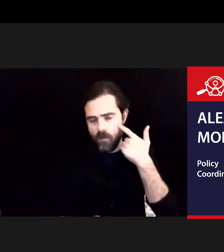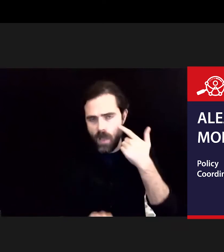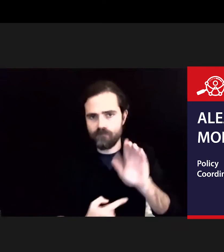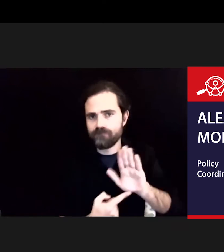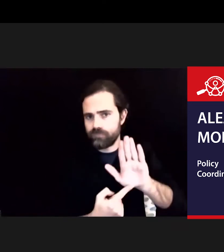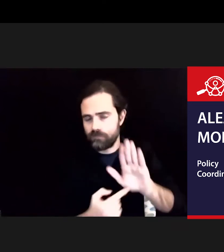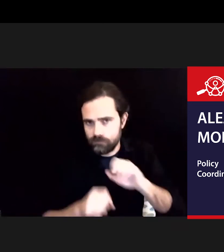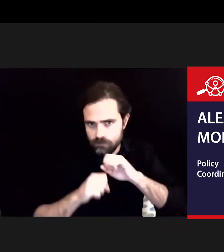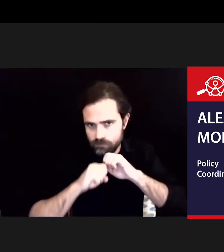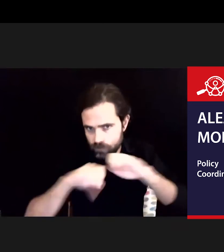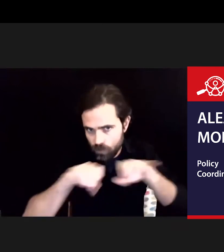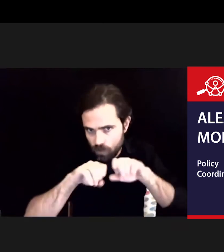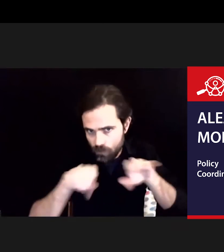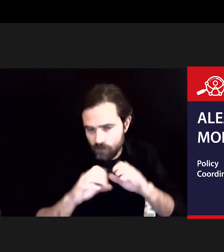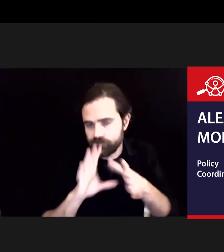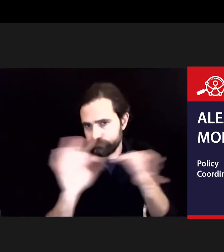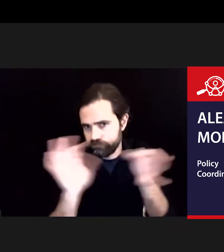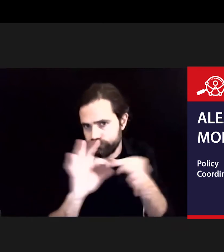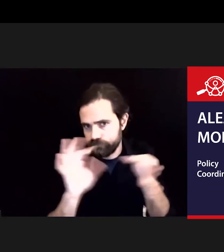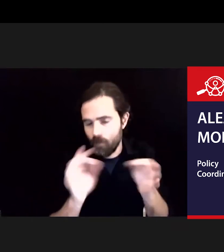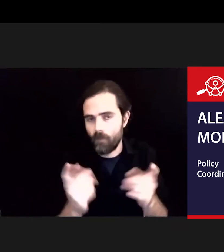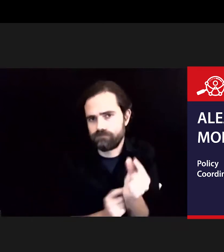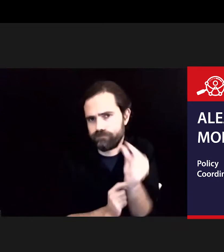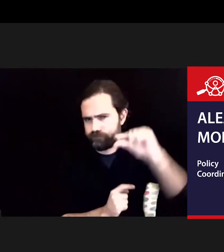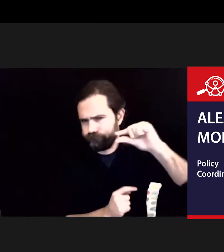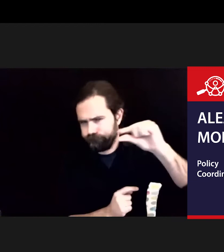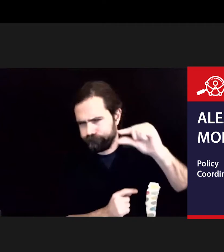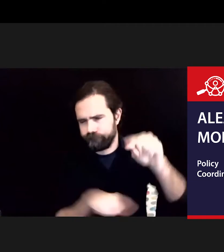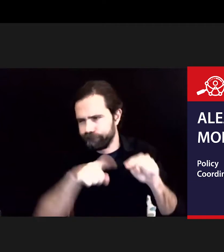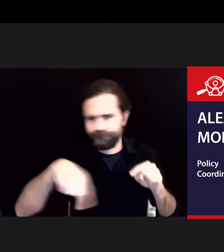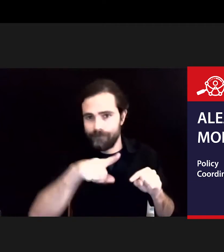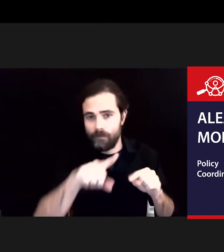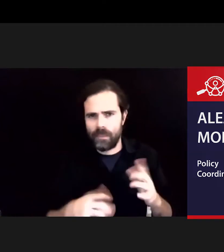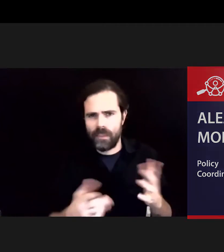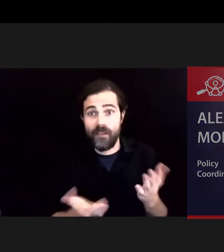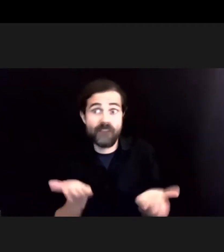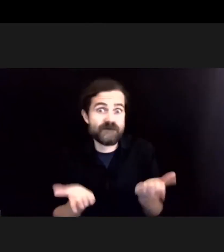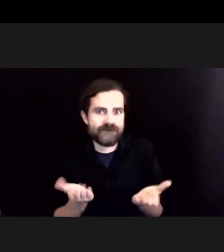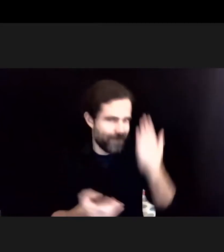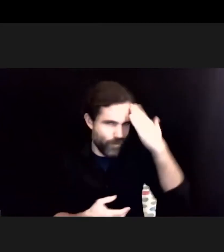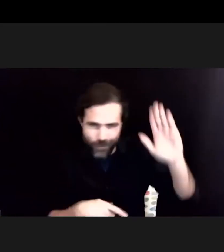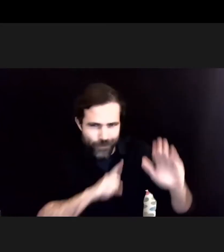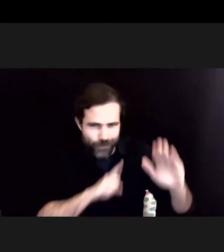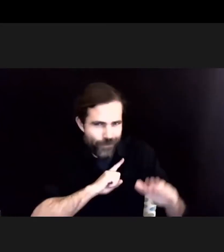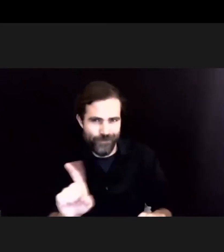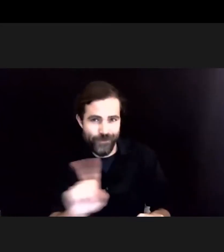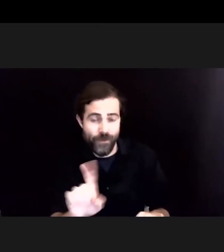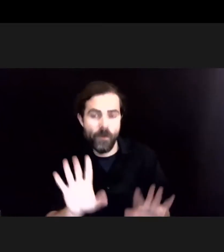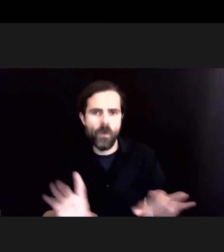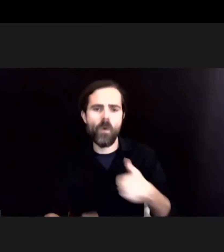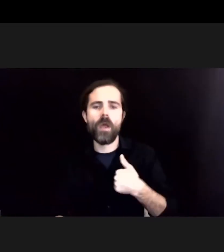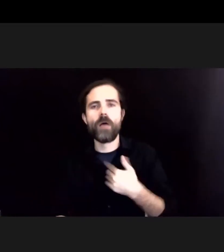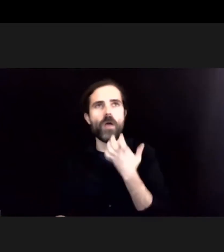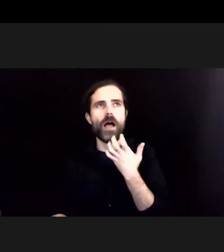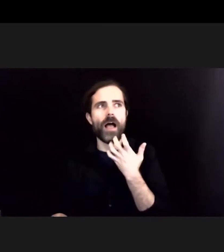our organization for those who may not know us. EDF is the umbrella organization, is the organization of